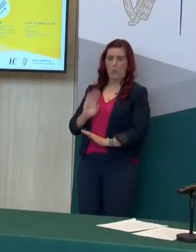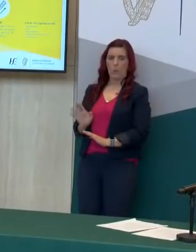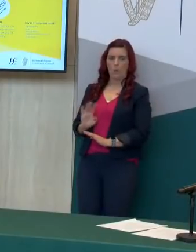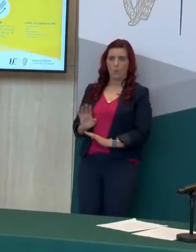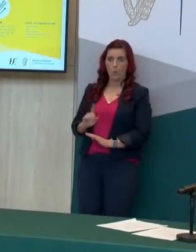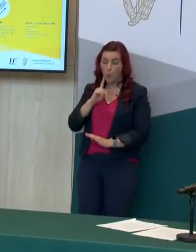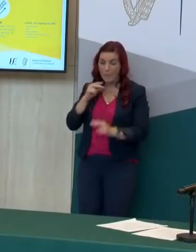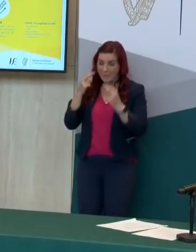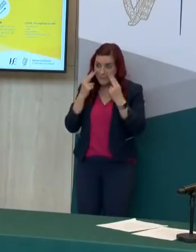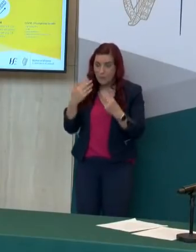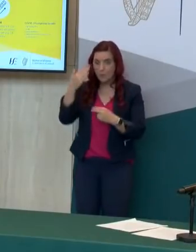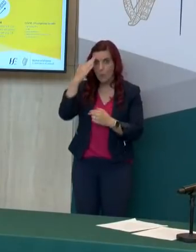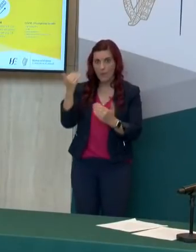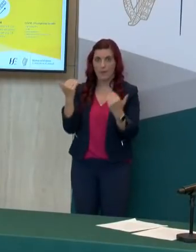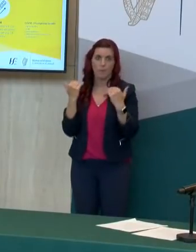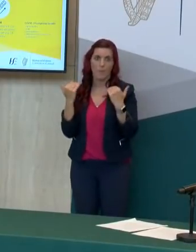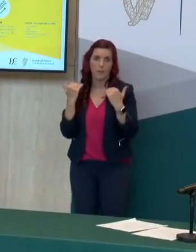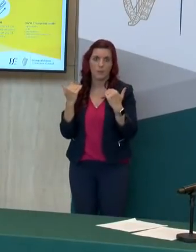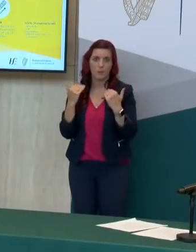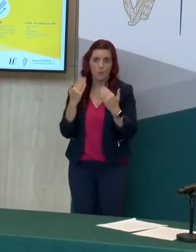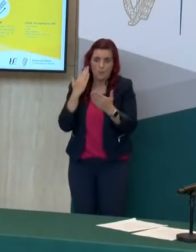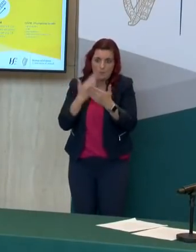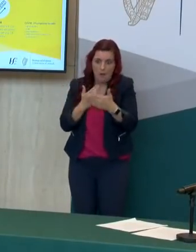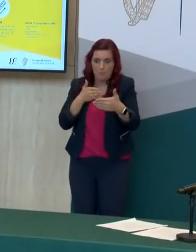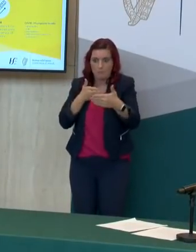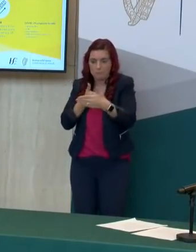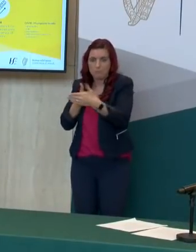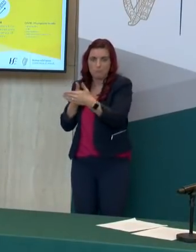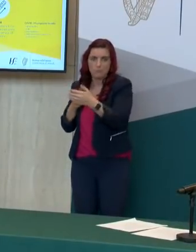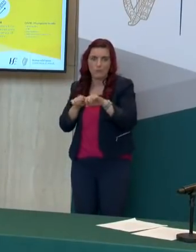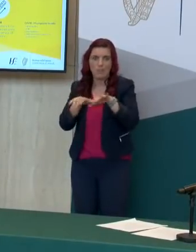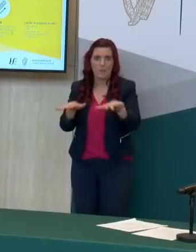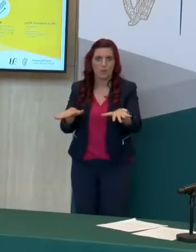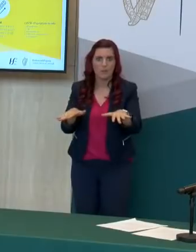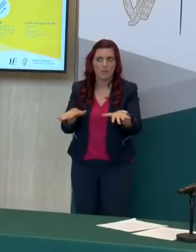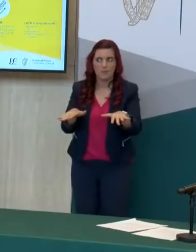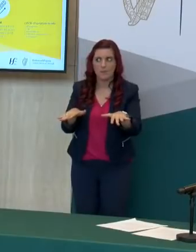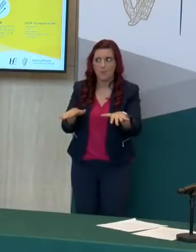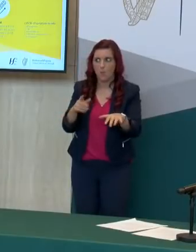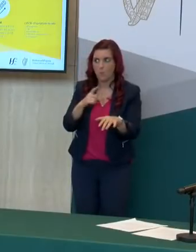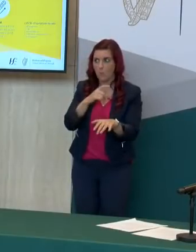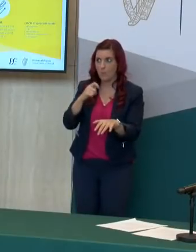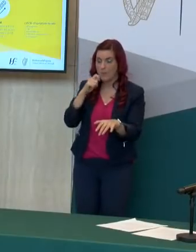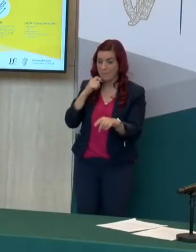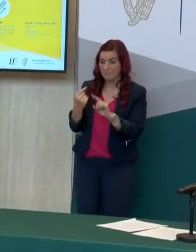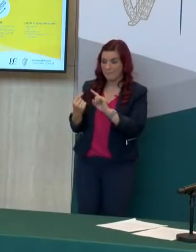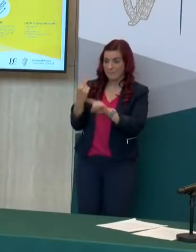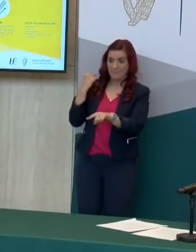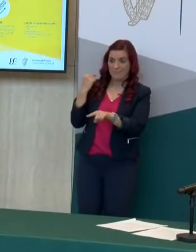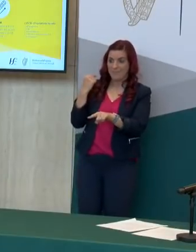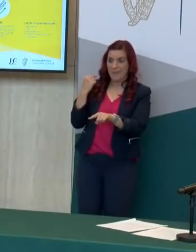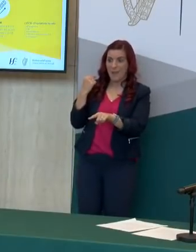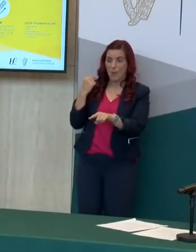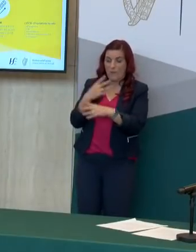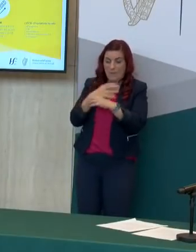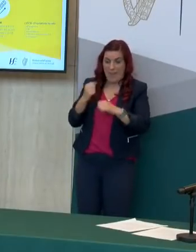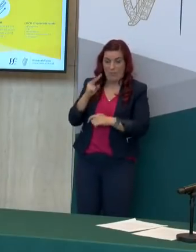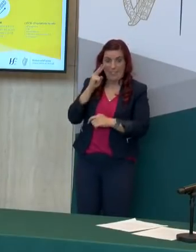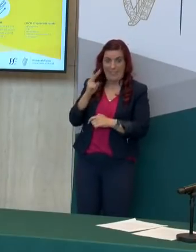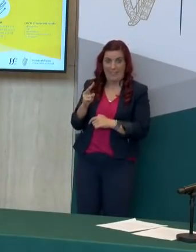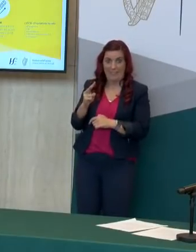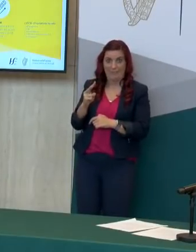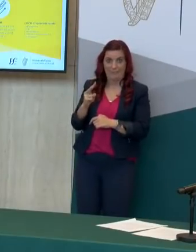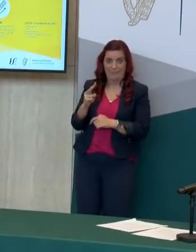this virus. Dr. Fauci himself said that in his 40 years of dealing with viral outbreaks, he's never come across a virus with such